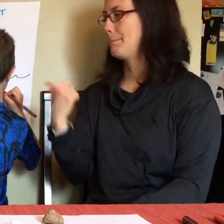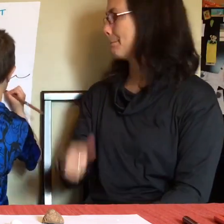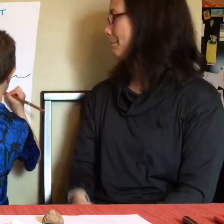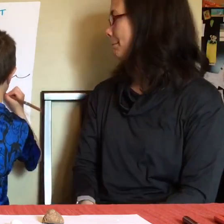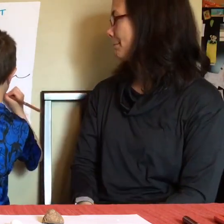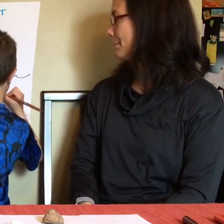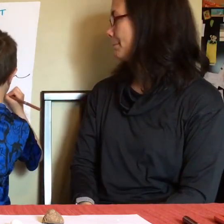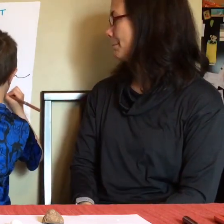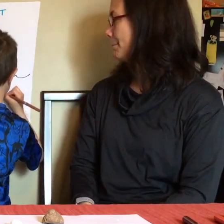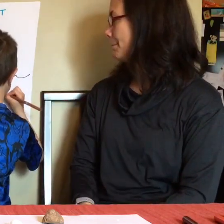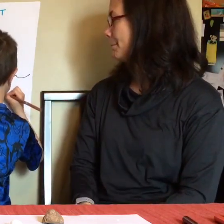And a little face.